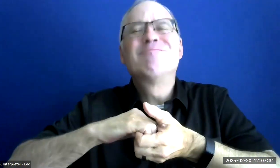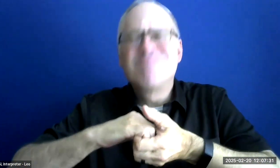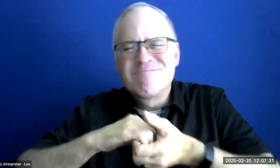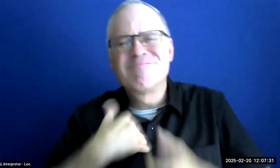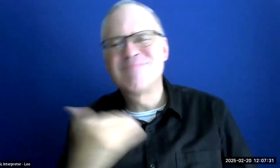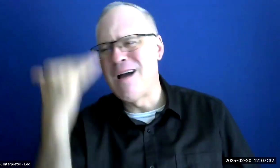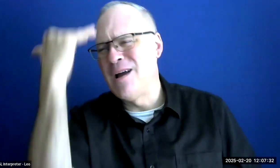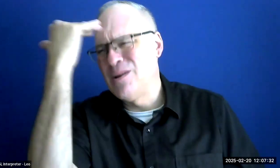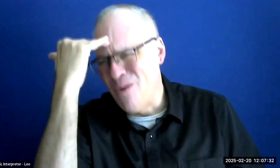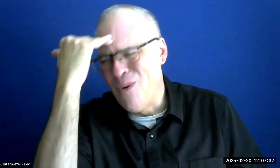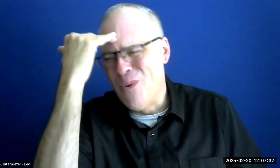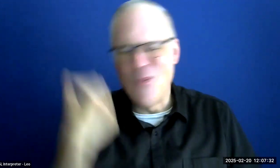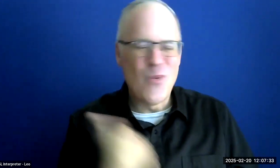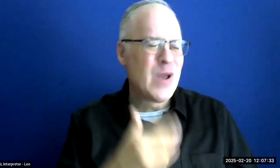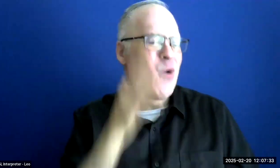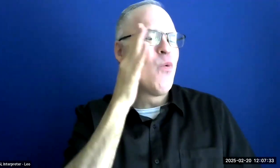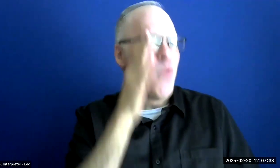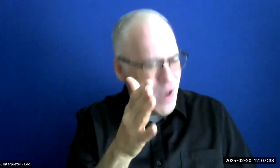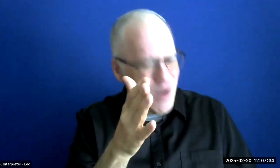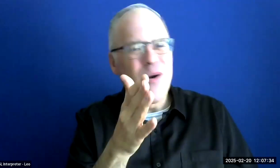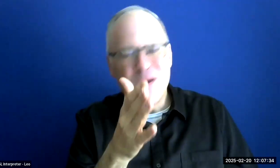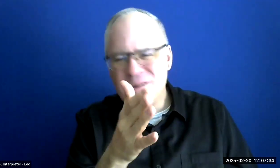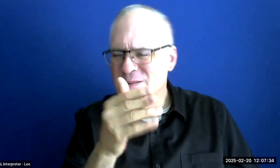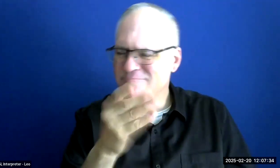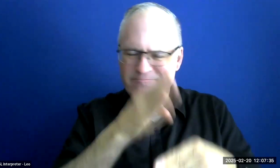get this done. We will get the